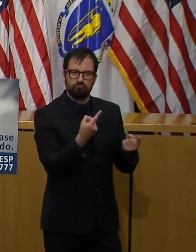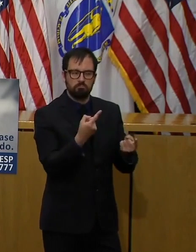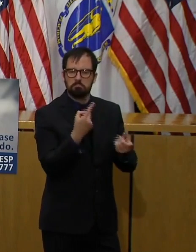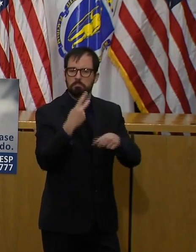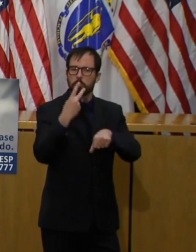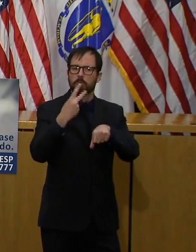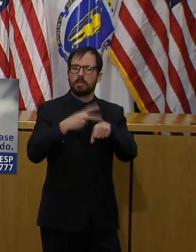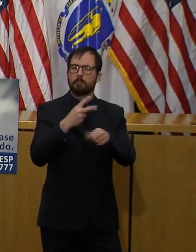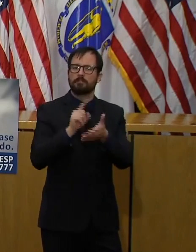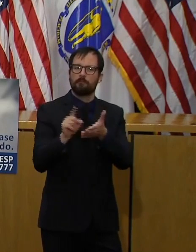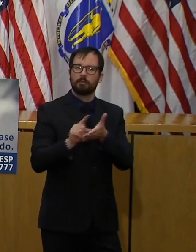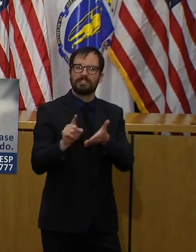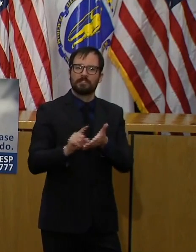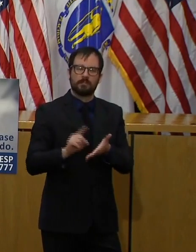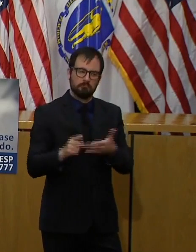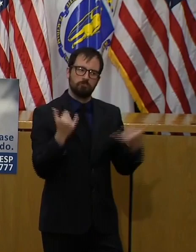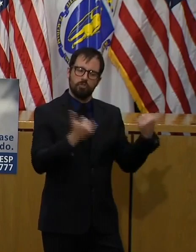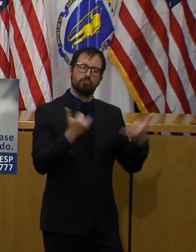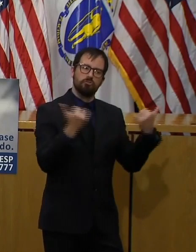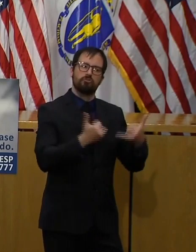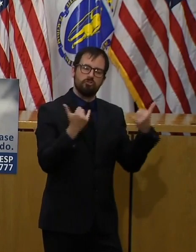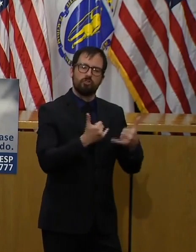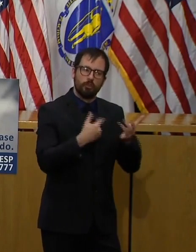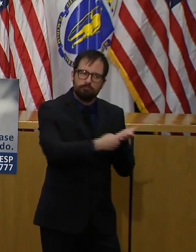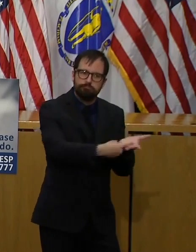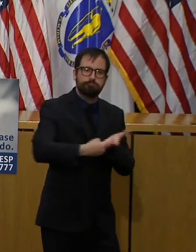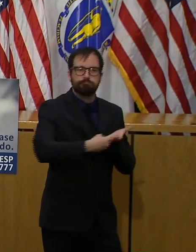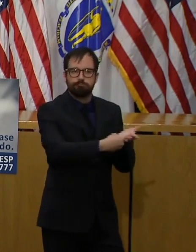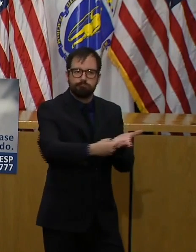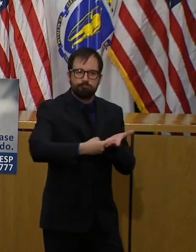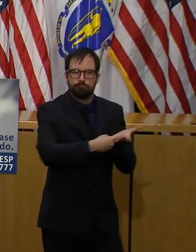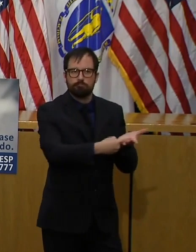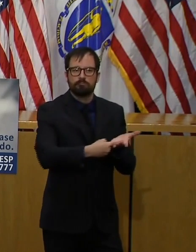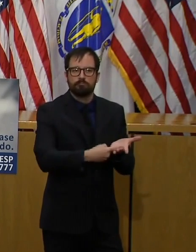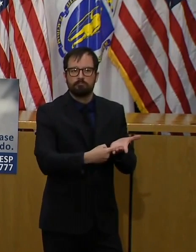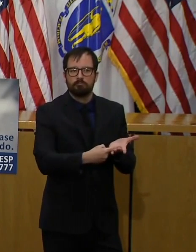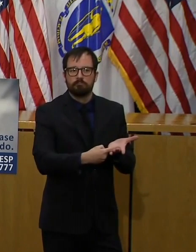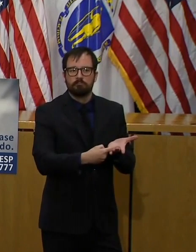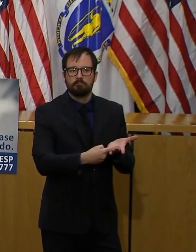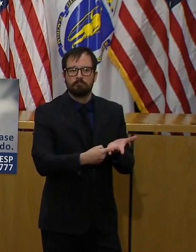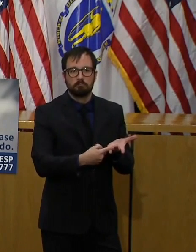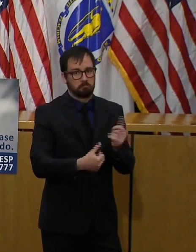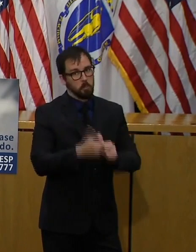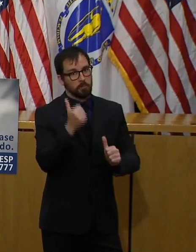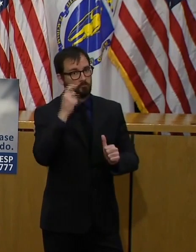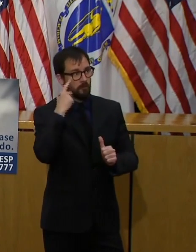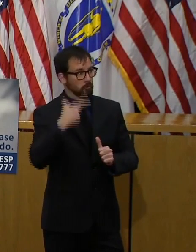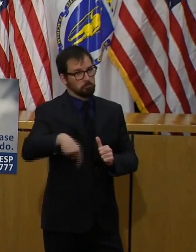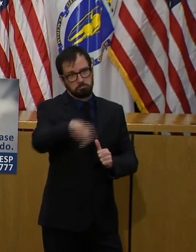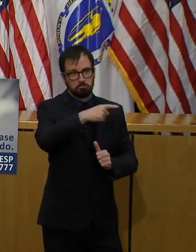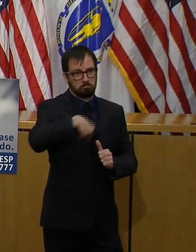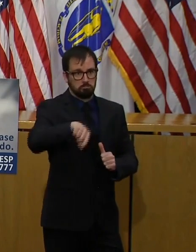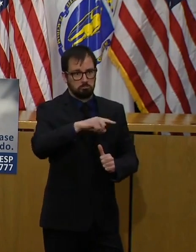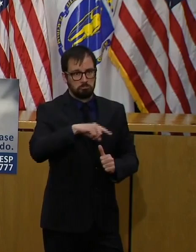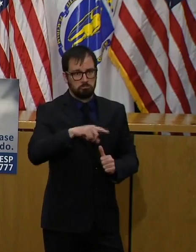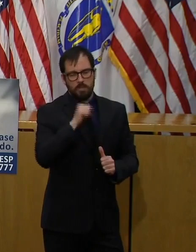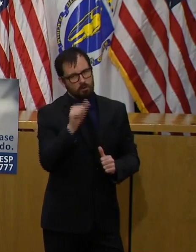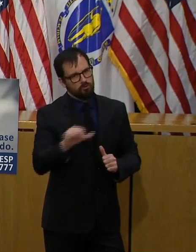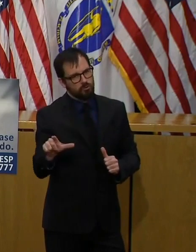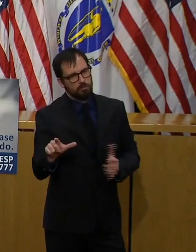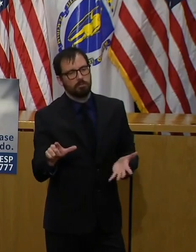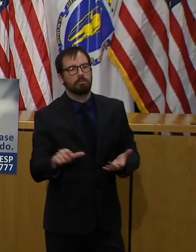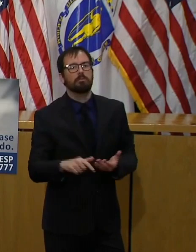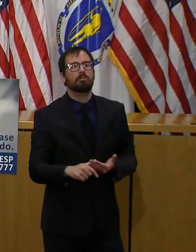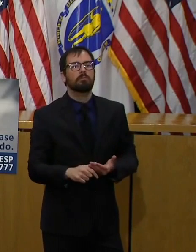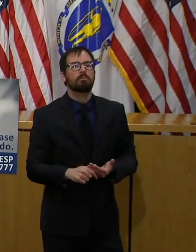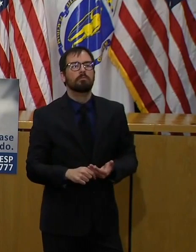call, I think, along with practically every other governor. I'm not aware of the I was not aware that that topic in